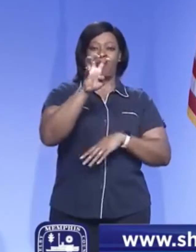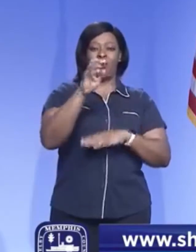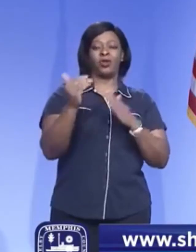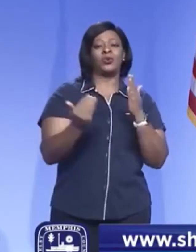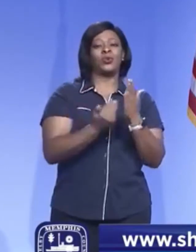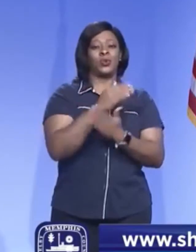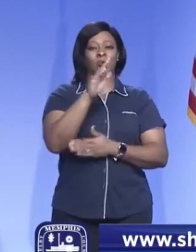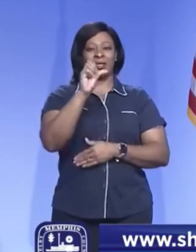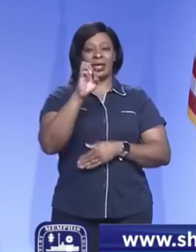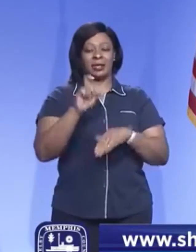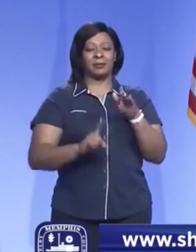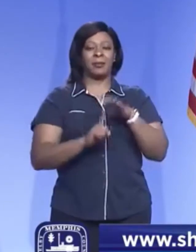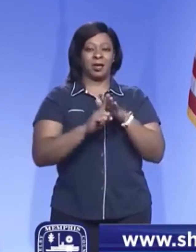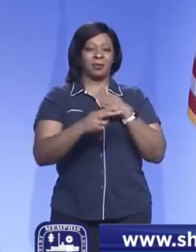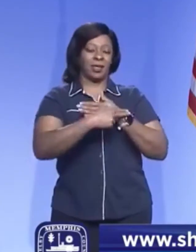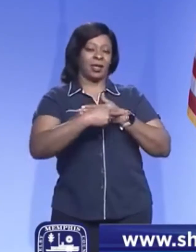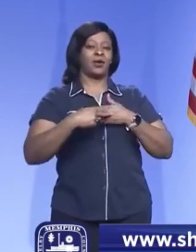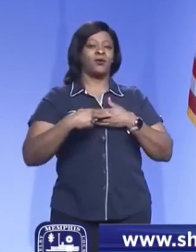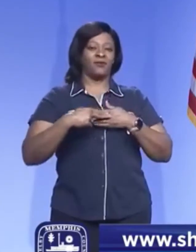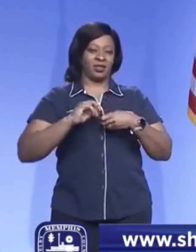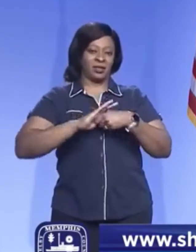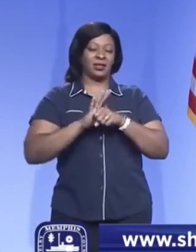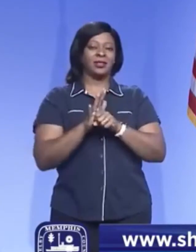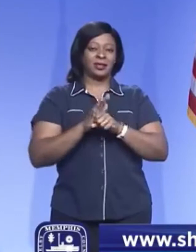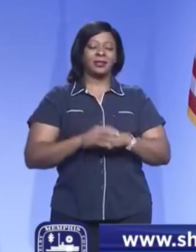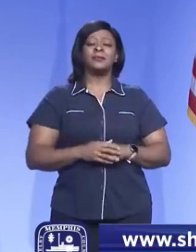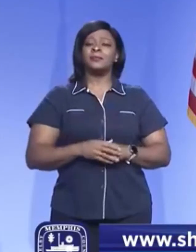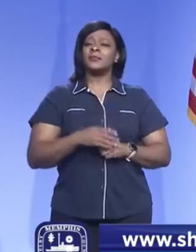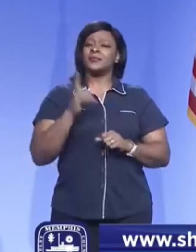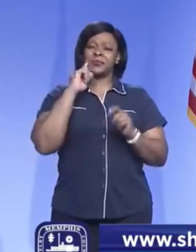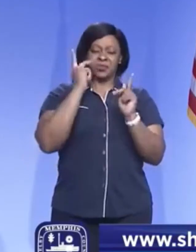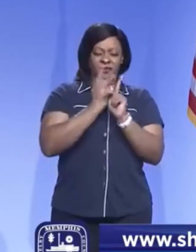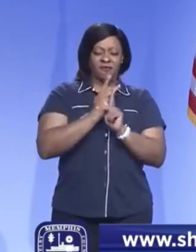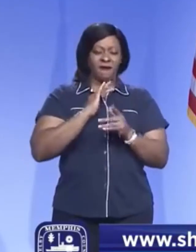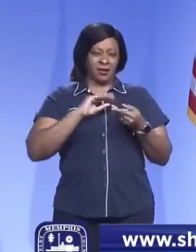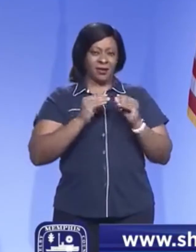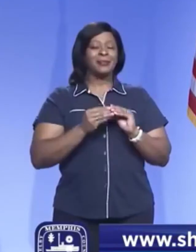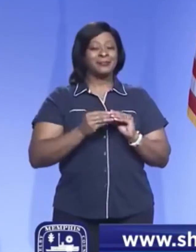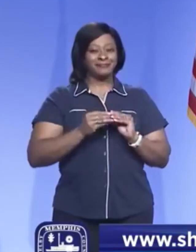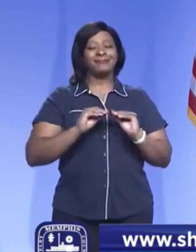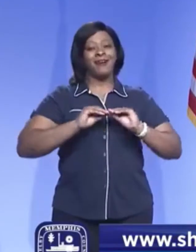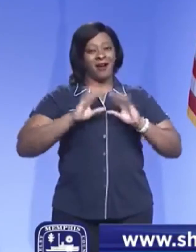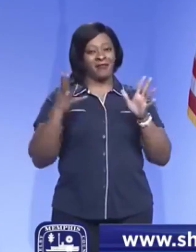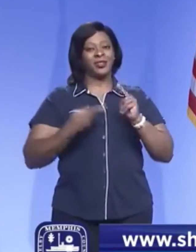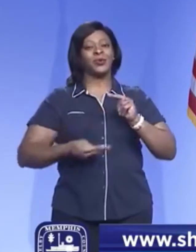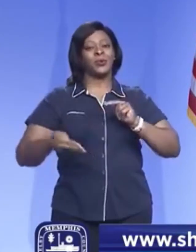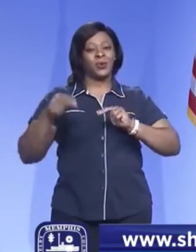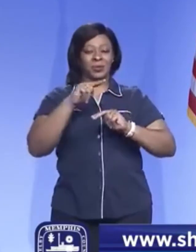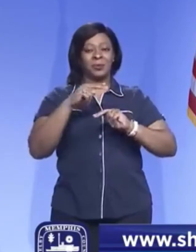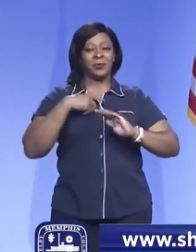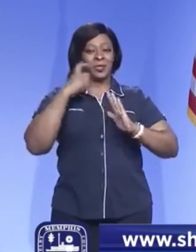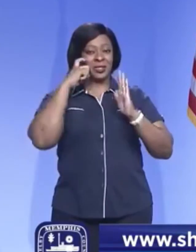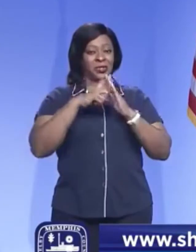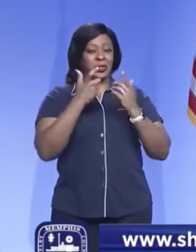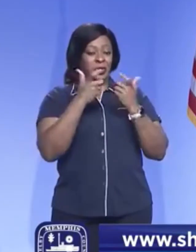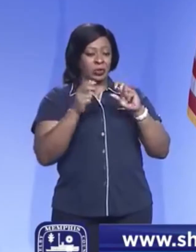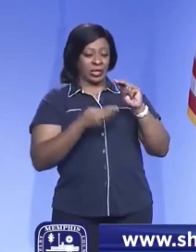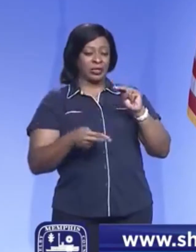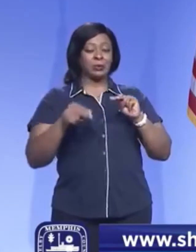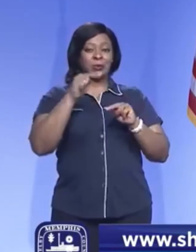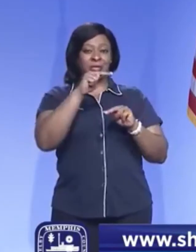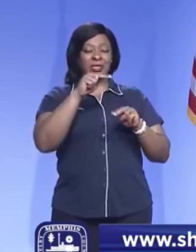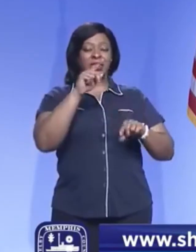cases. So anyone can do the math and know that our numbers are going up. We are seeing significant increases